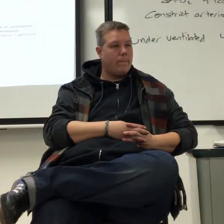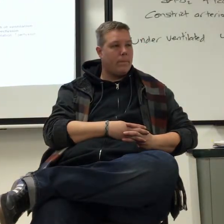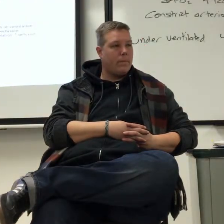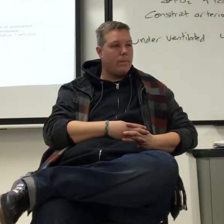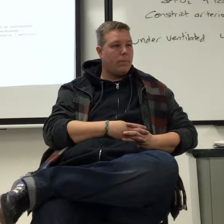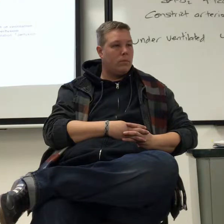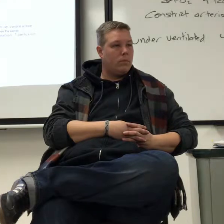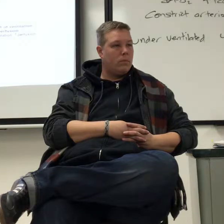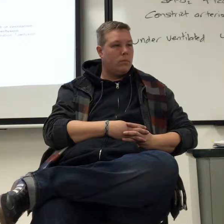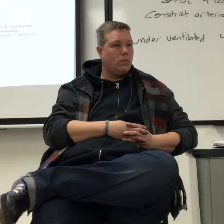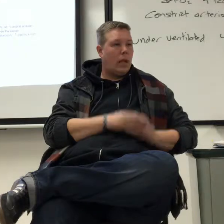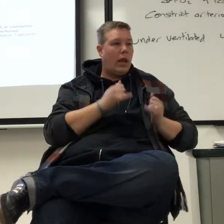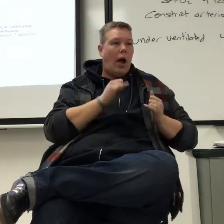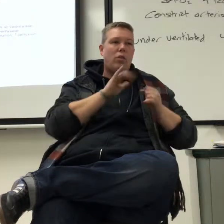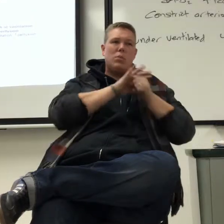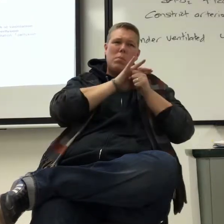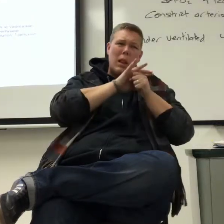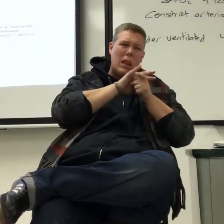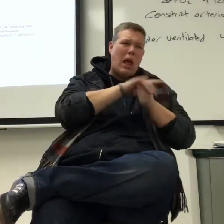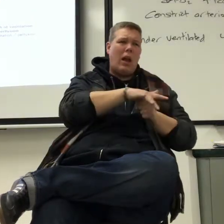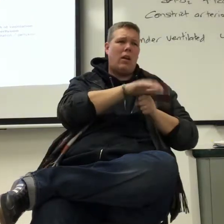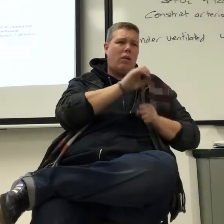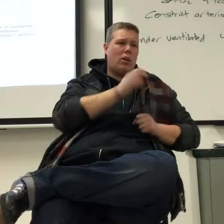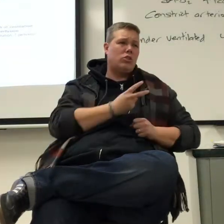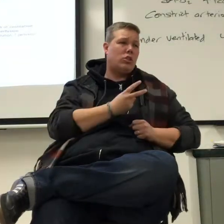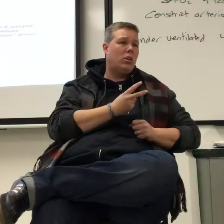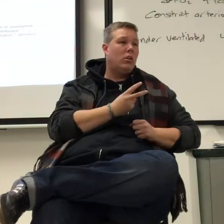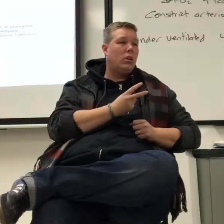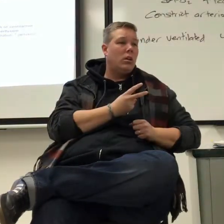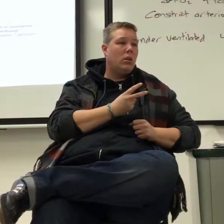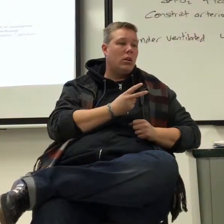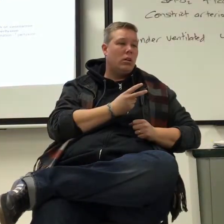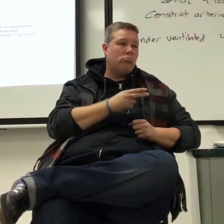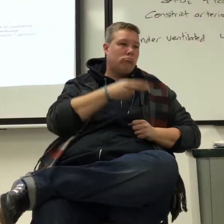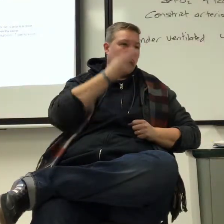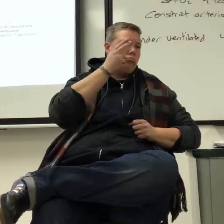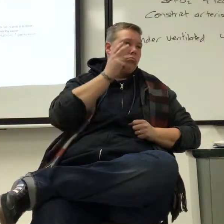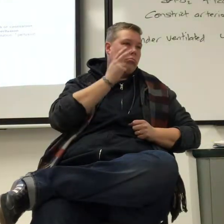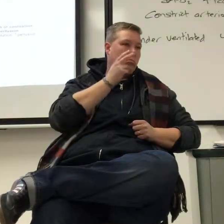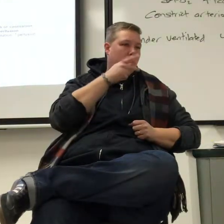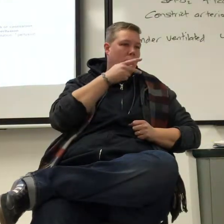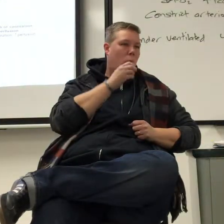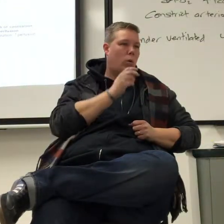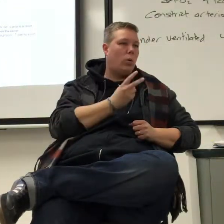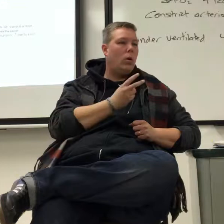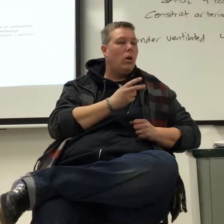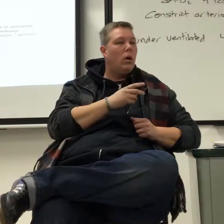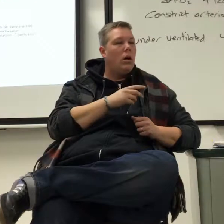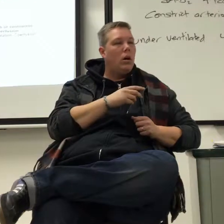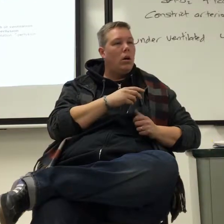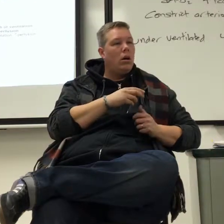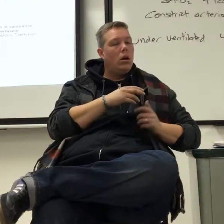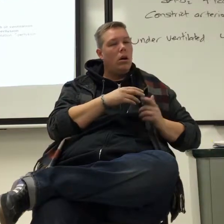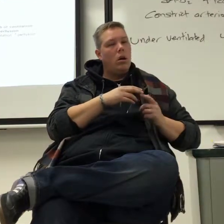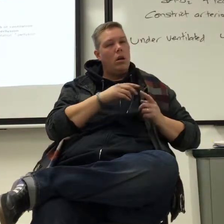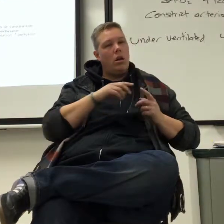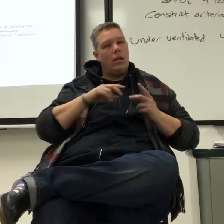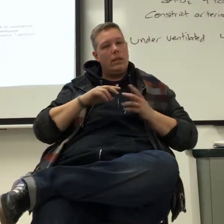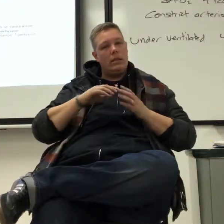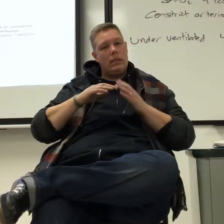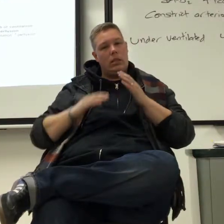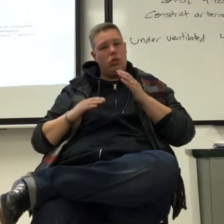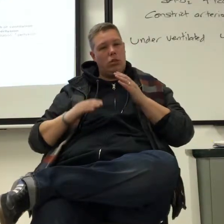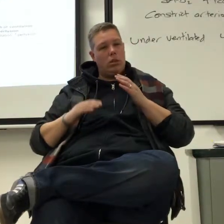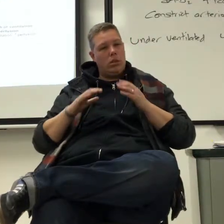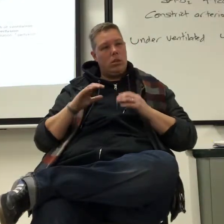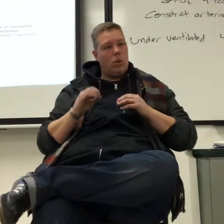Now it's like there's plenty of oxygen, elevated PO2, and decreased